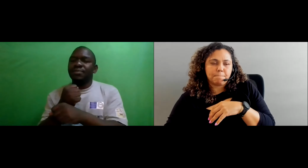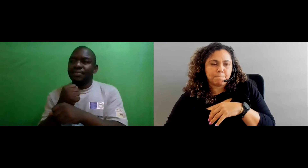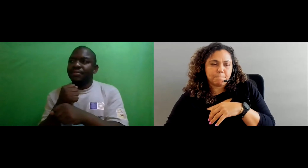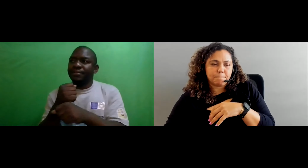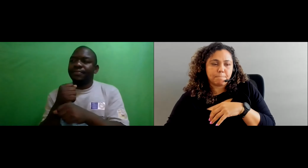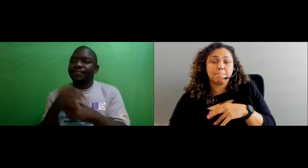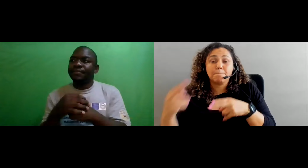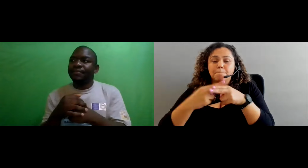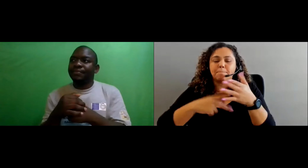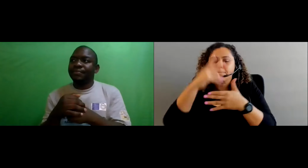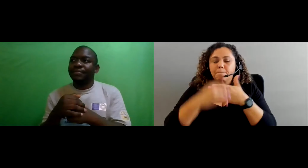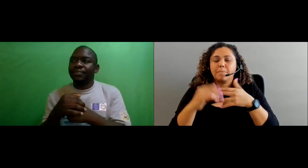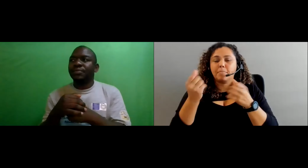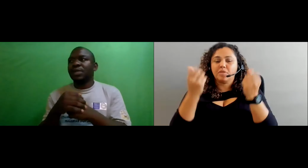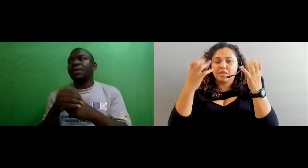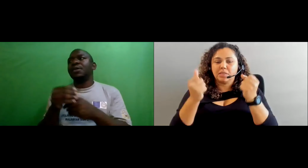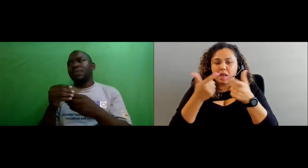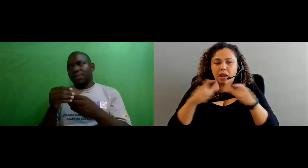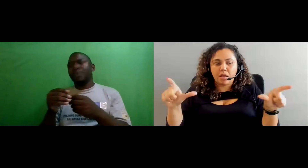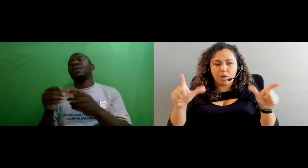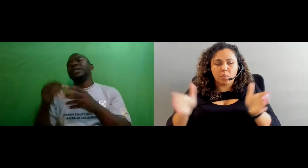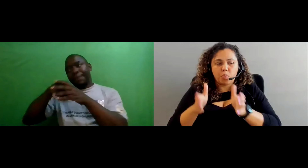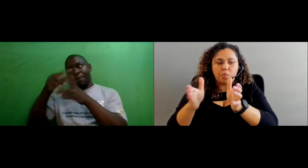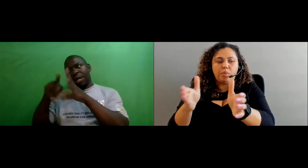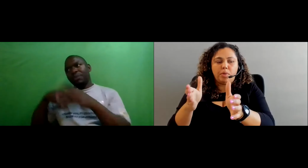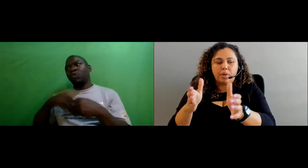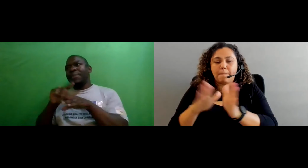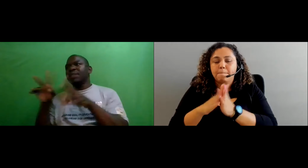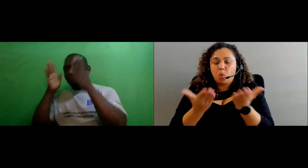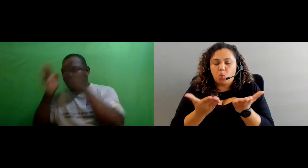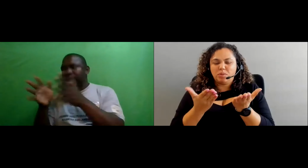the name of the project was Sign Language, promoting sign language books.